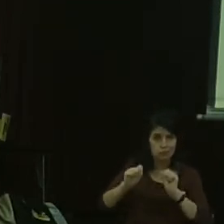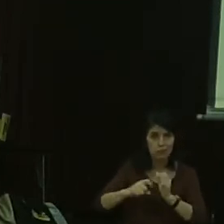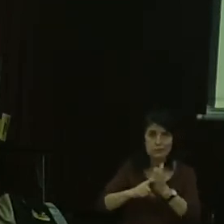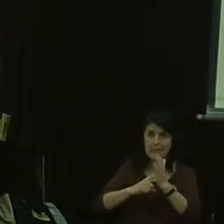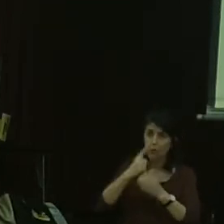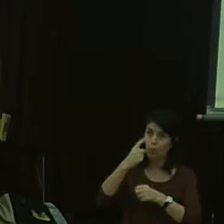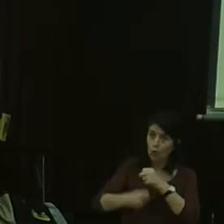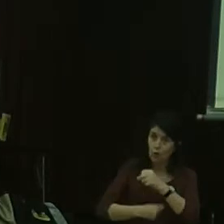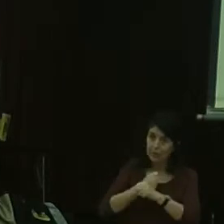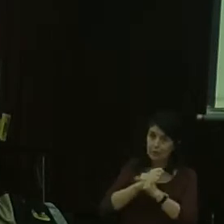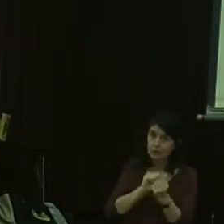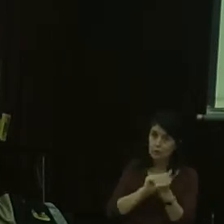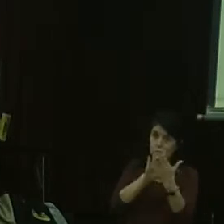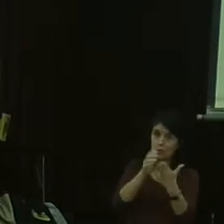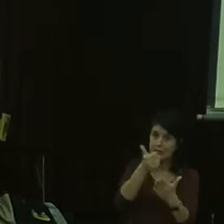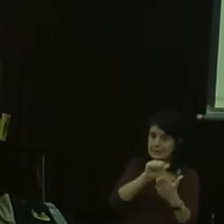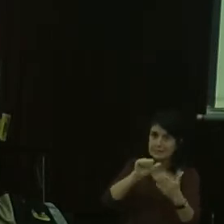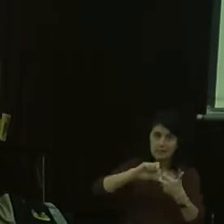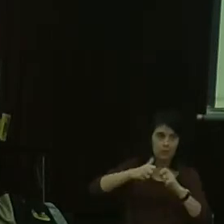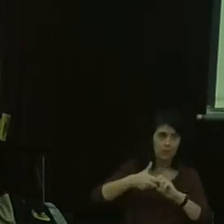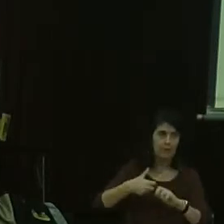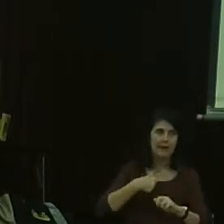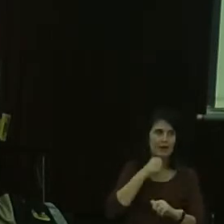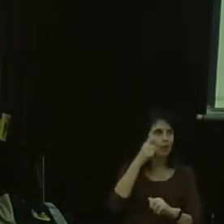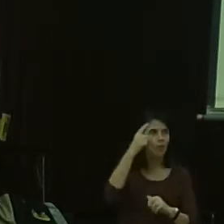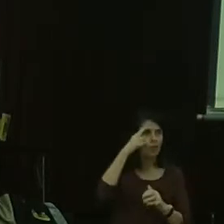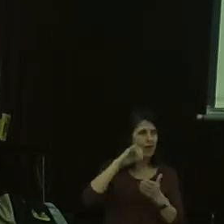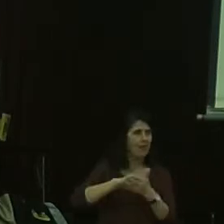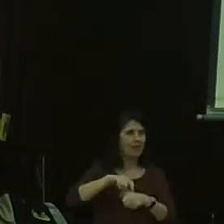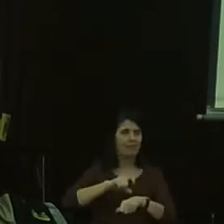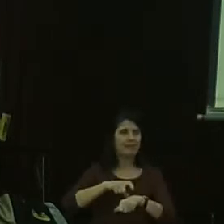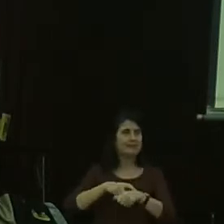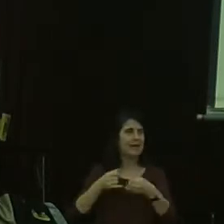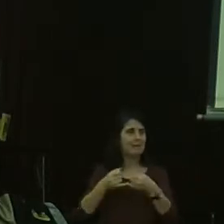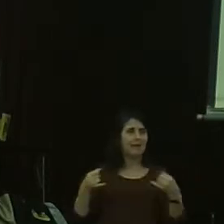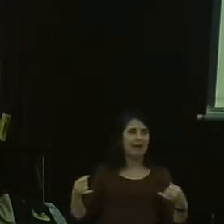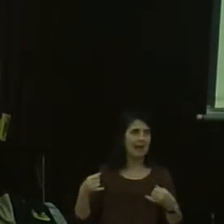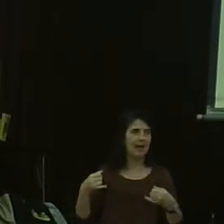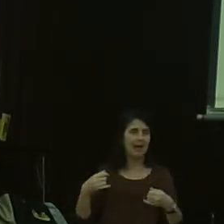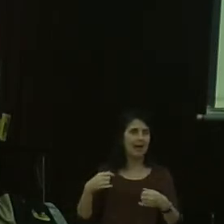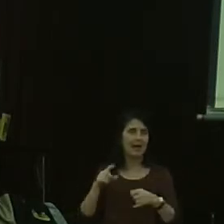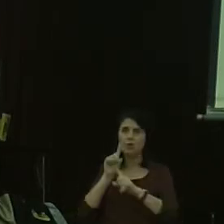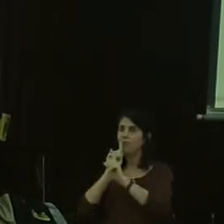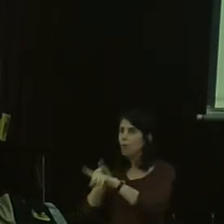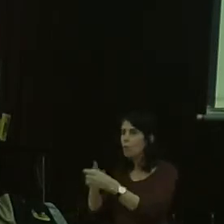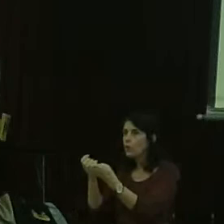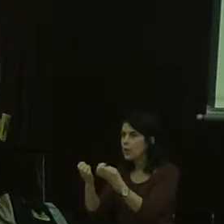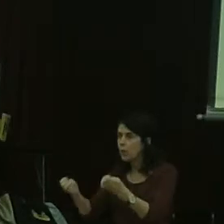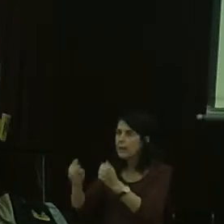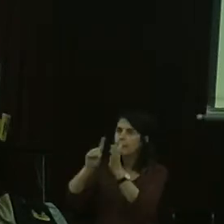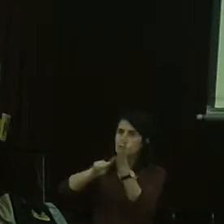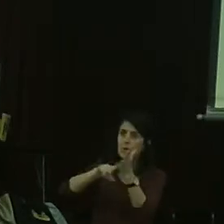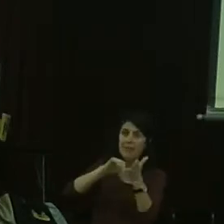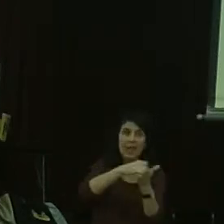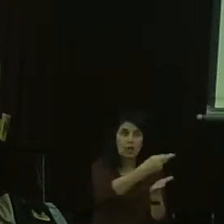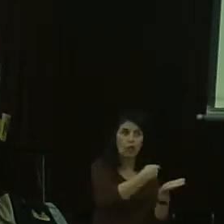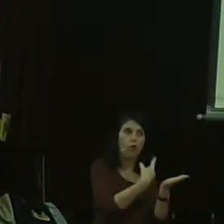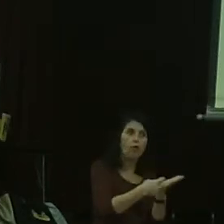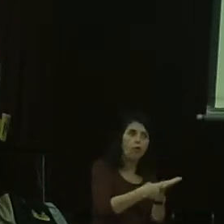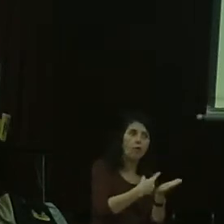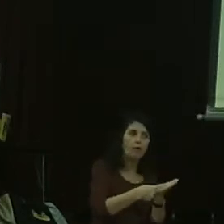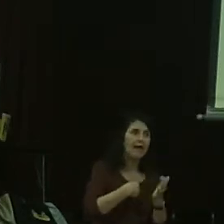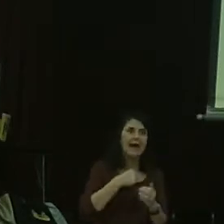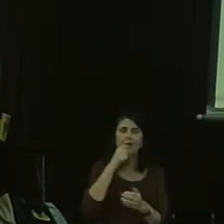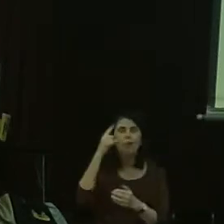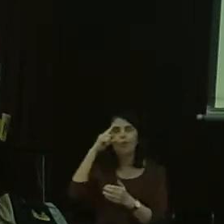problem. And I don't think that the timeline for ordering equipment and doing all the studies that you talked about, I don't